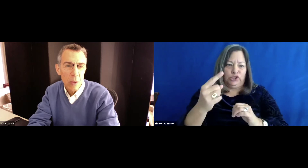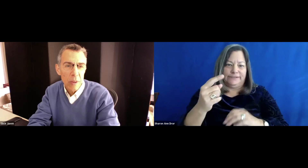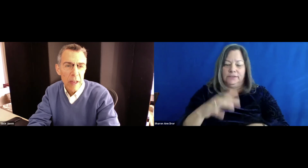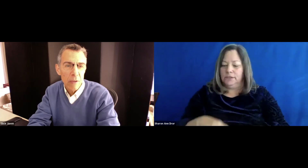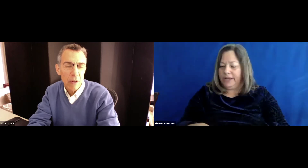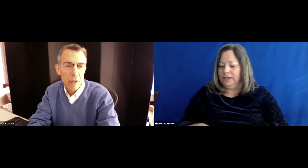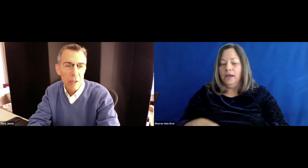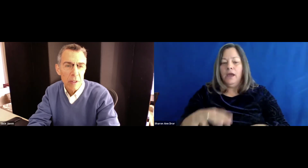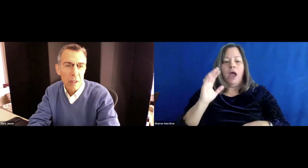that first.